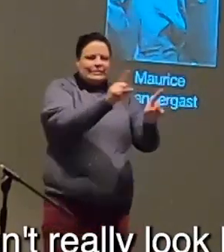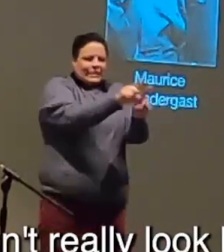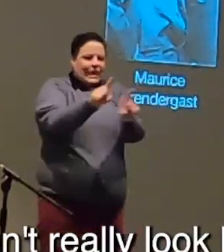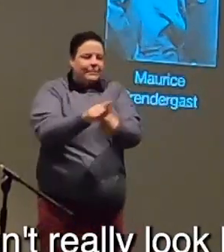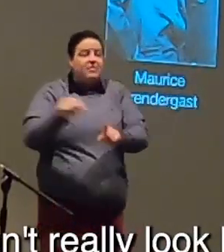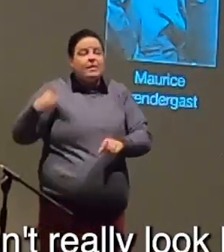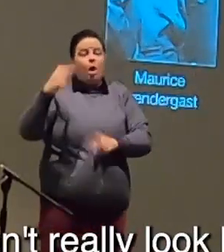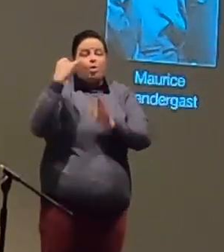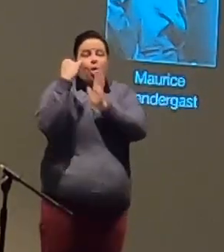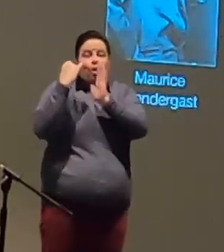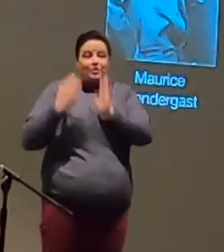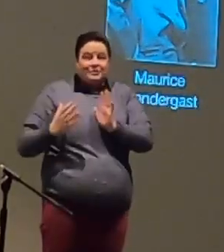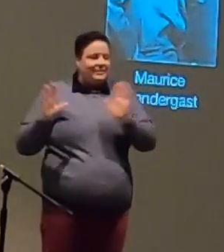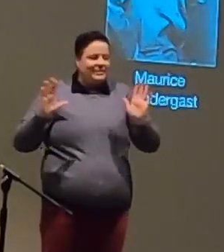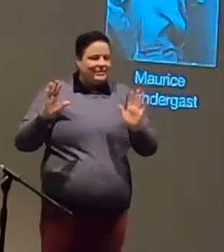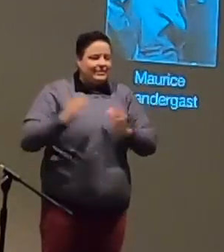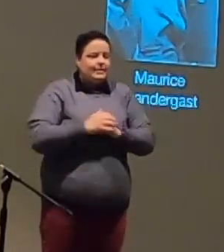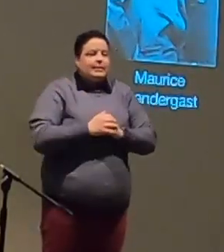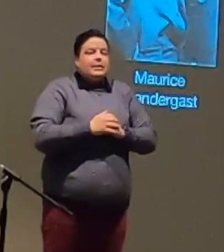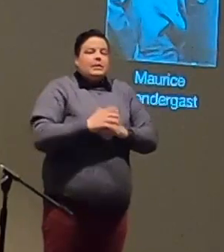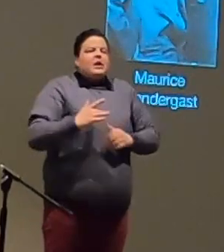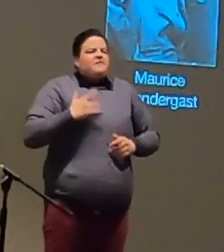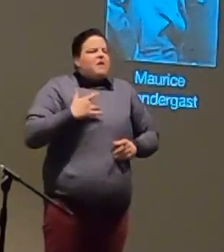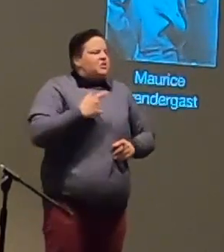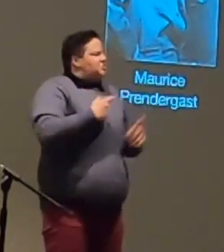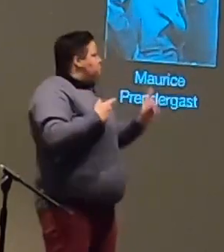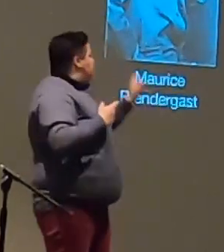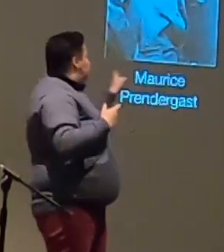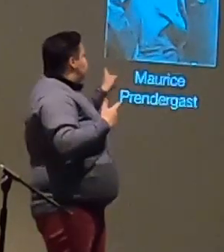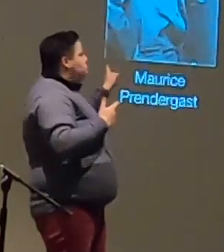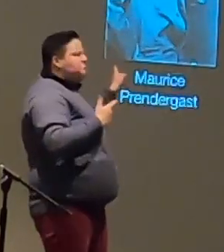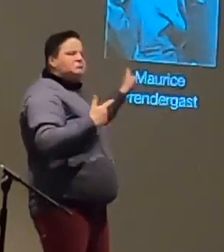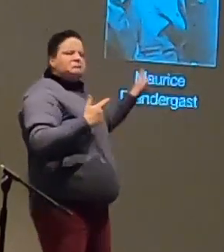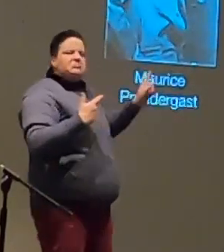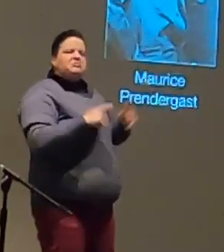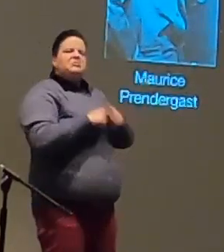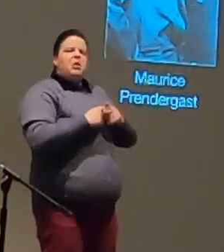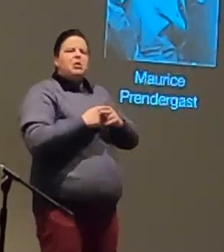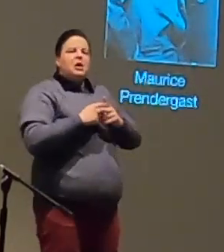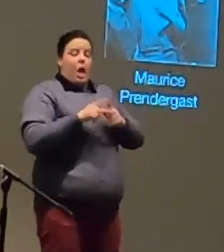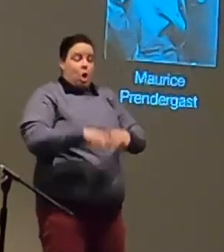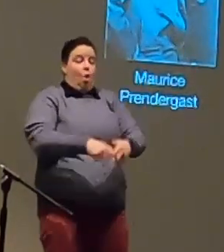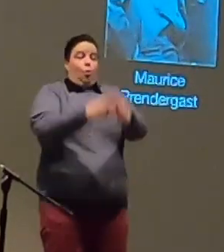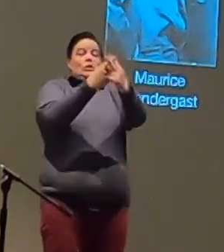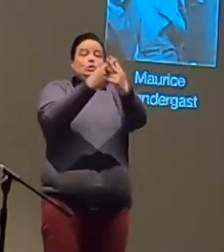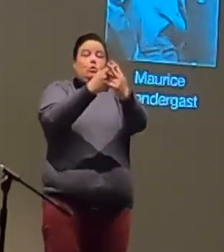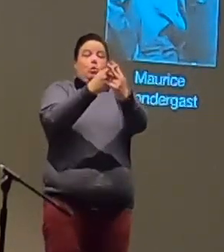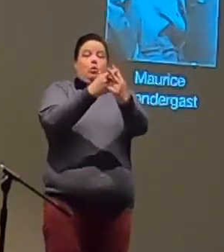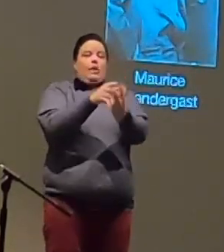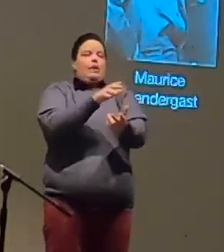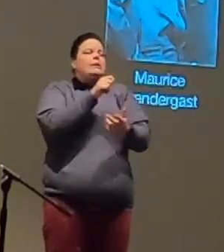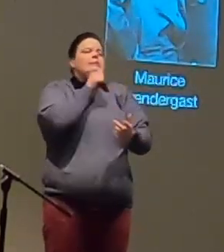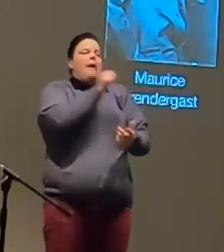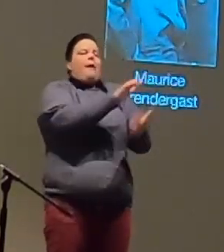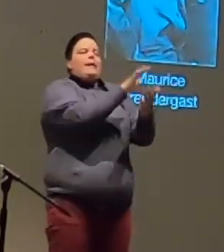were doing. Regardless, they felt that he was moving in an original, unacademic